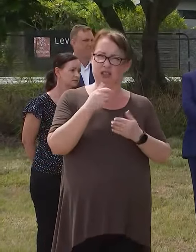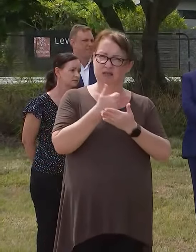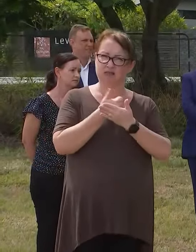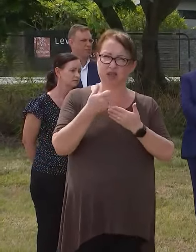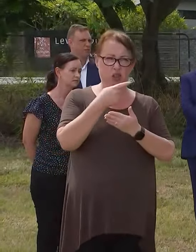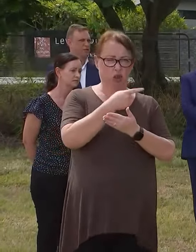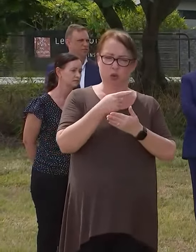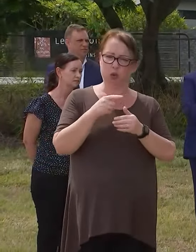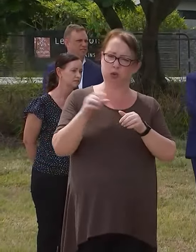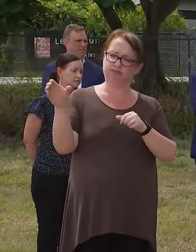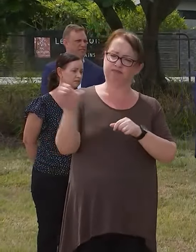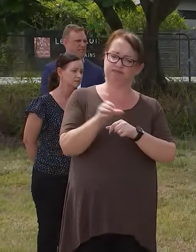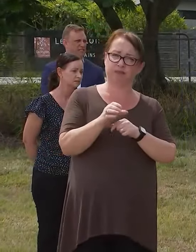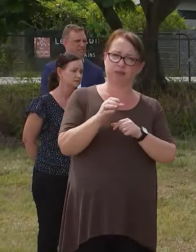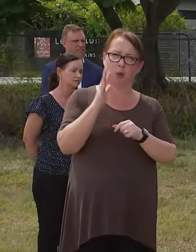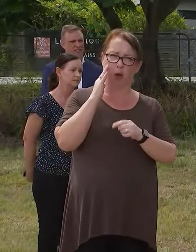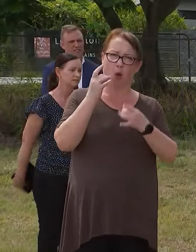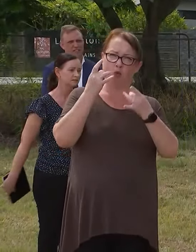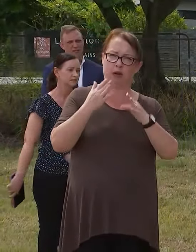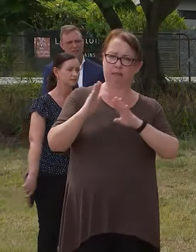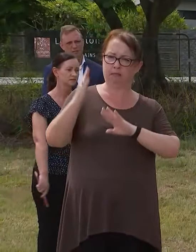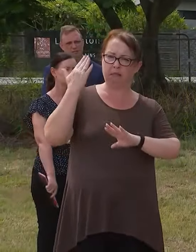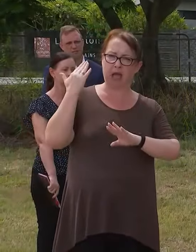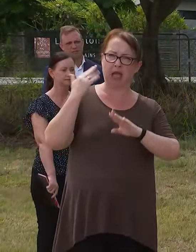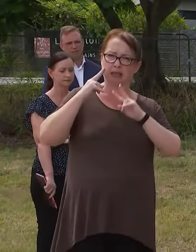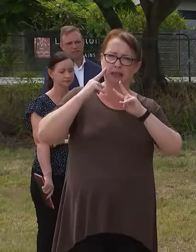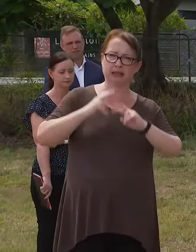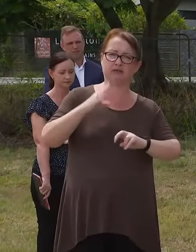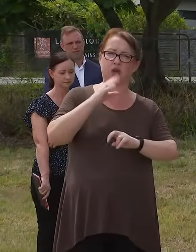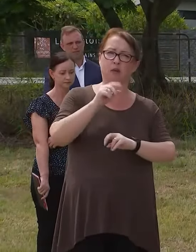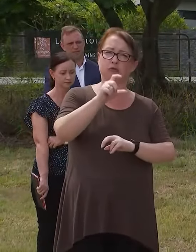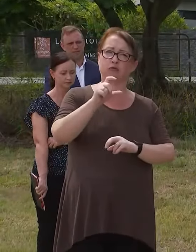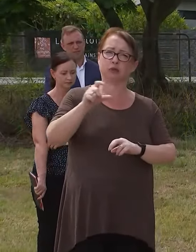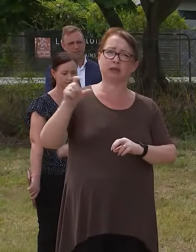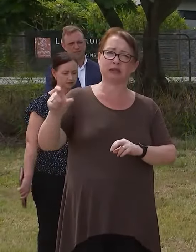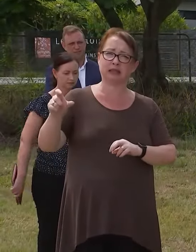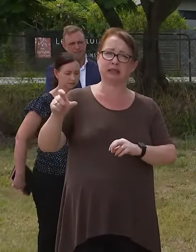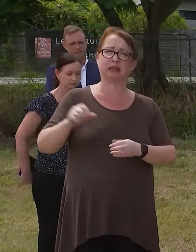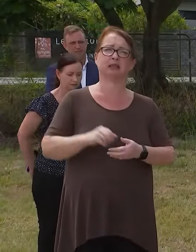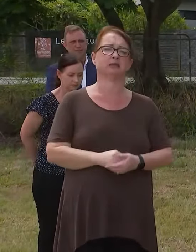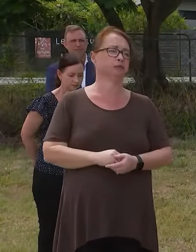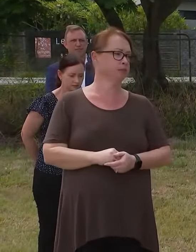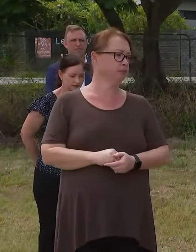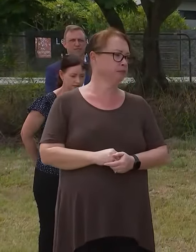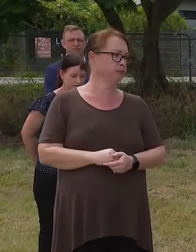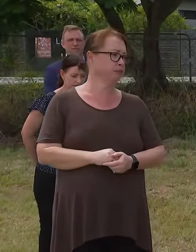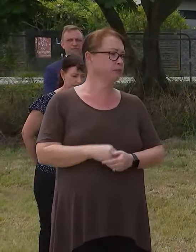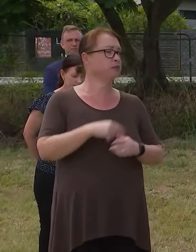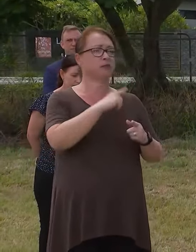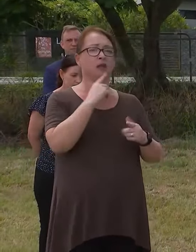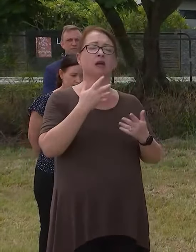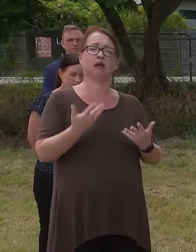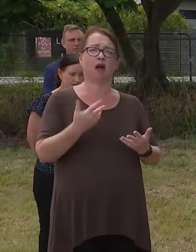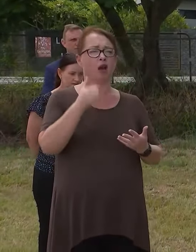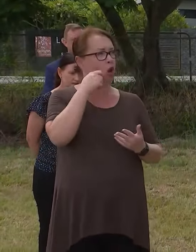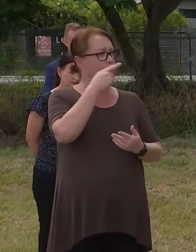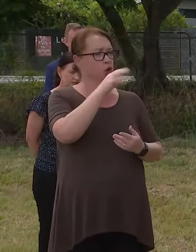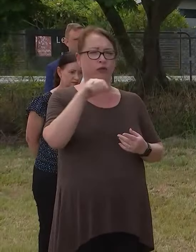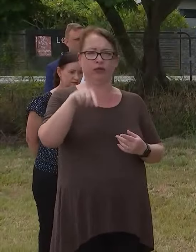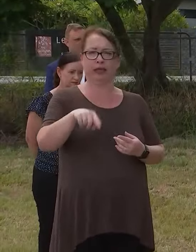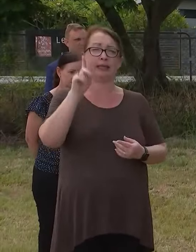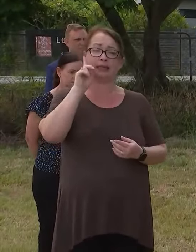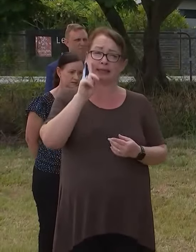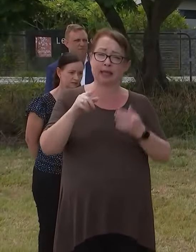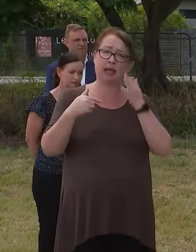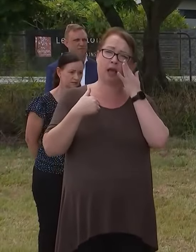Yeah, look, that's a really good question, Lydia, and I'm more than happy to once again, because you weren't there yesterday, just to